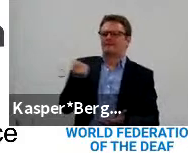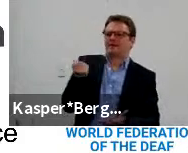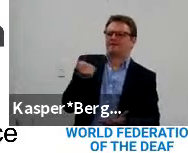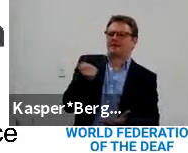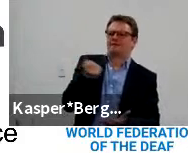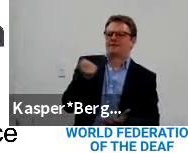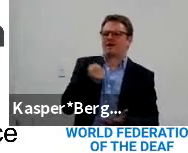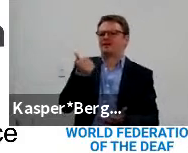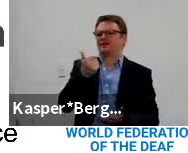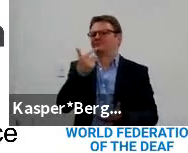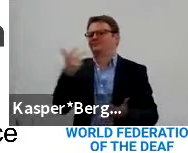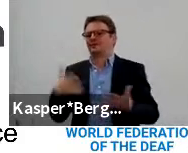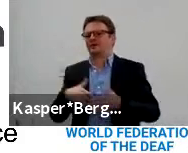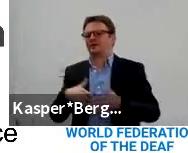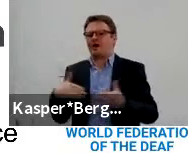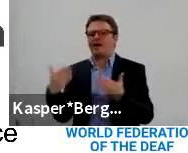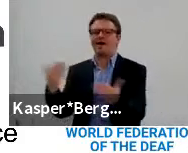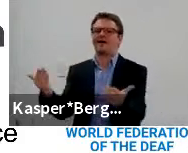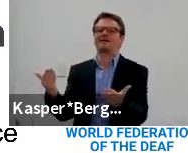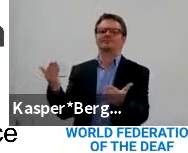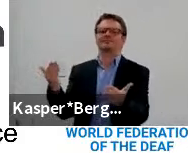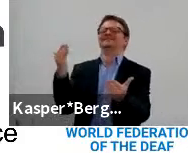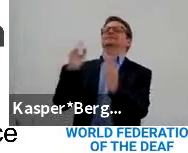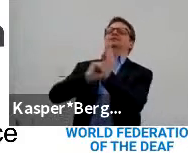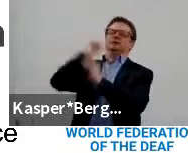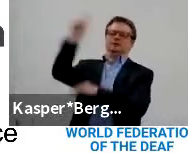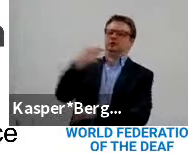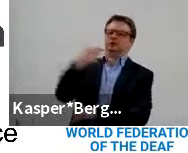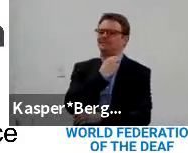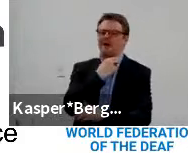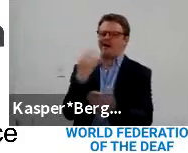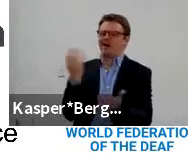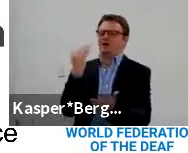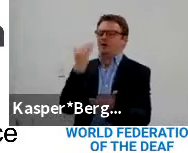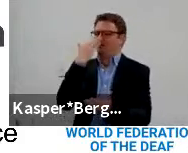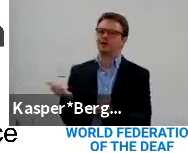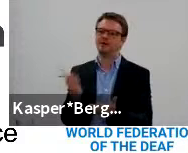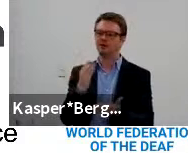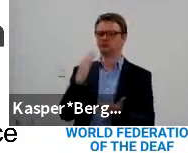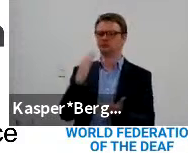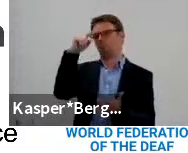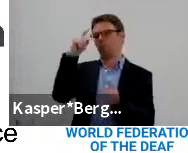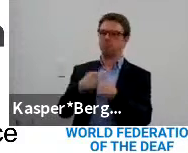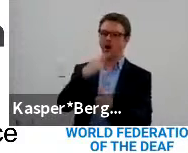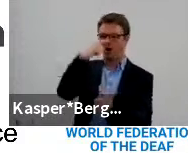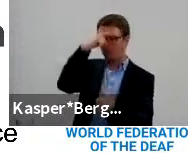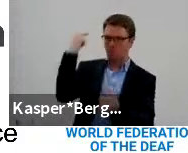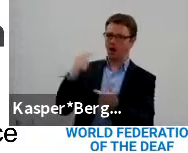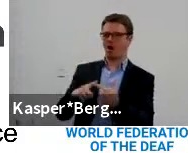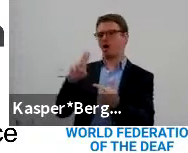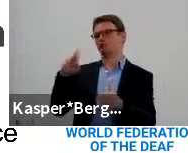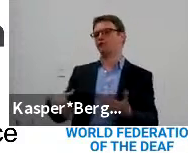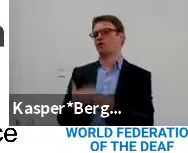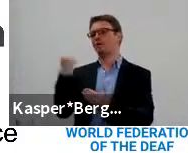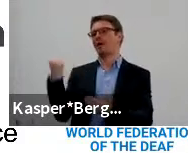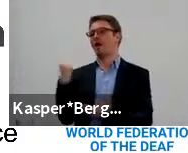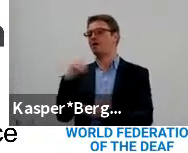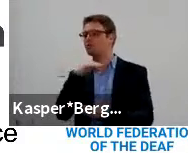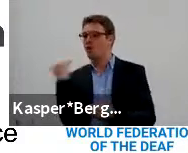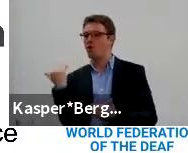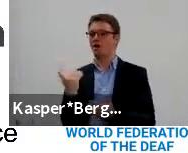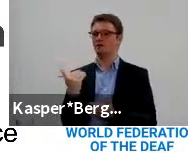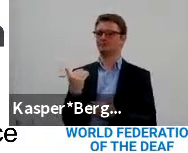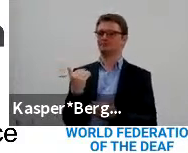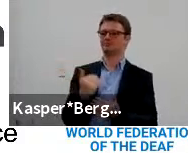really know how to handle it. So they think, oh, we'll just wait it out. We'll just wait some days, or maybe they go to the hospital a lot